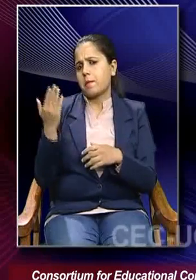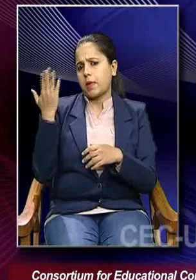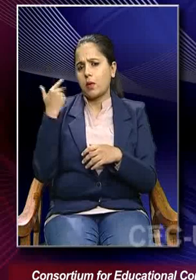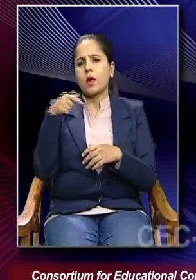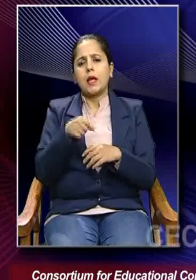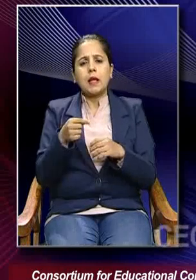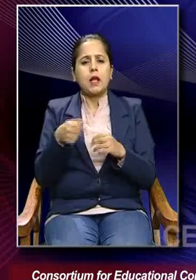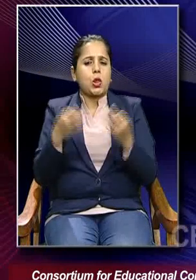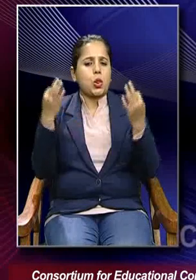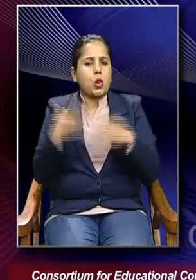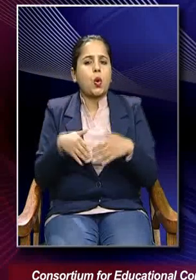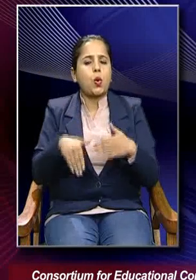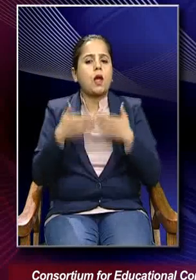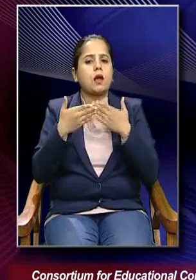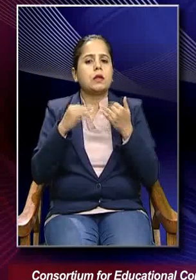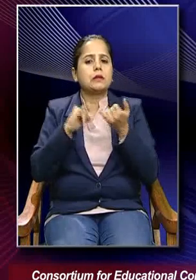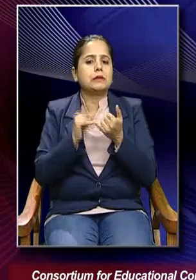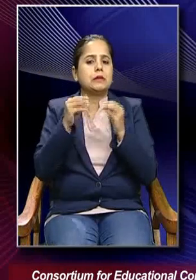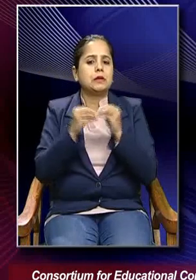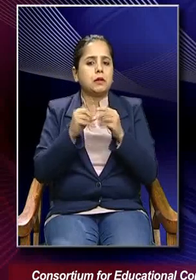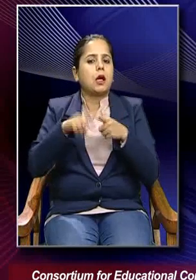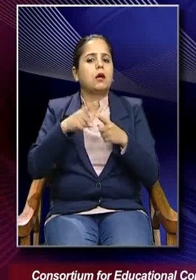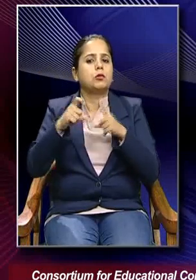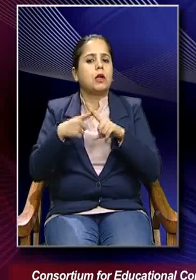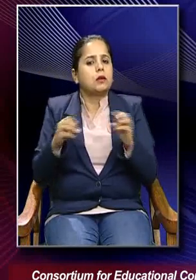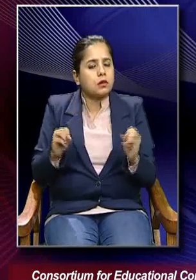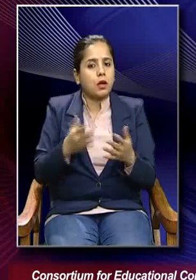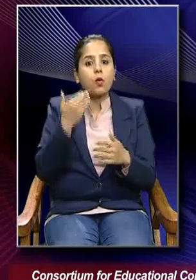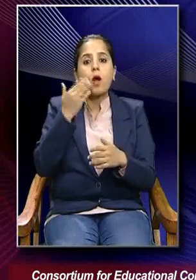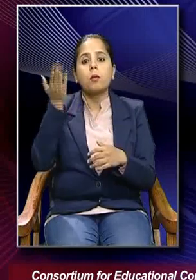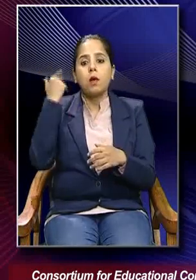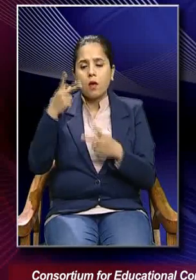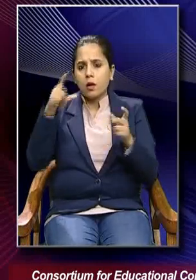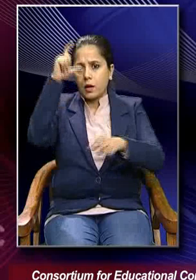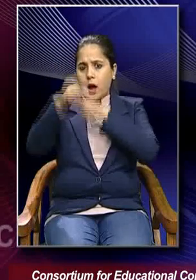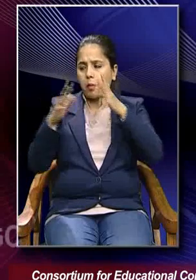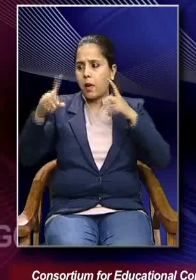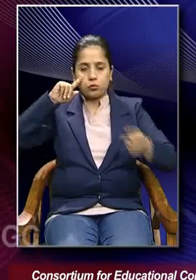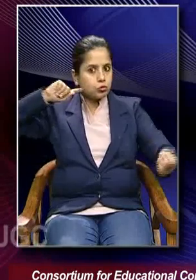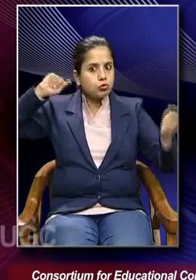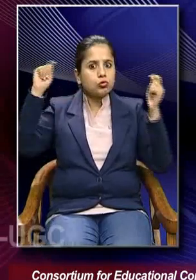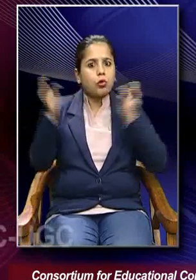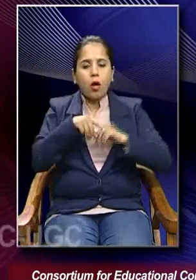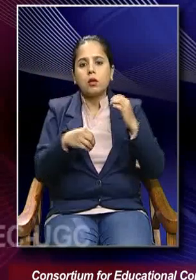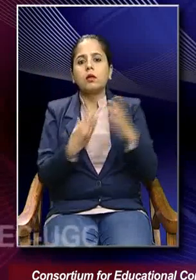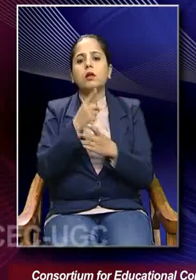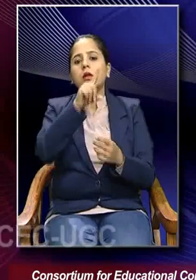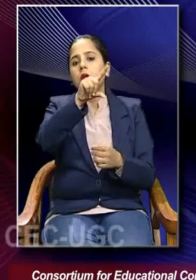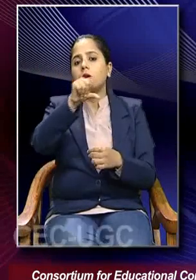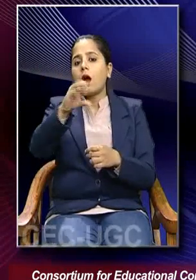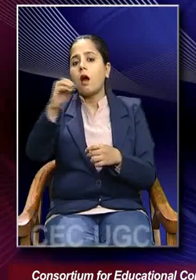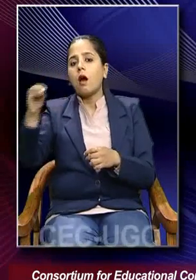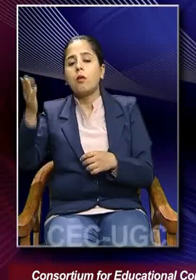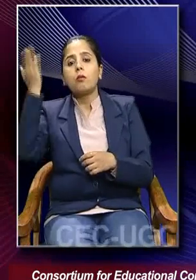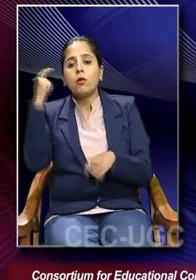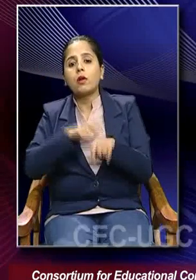young discipline, because it emerged at the time of Industrial Revolution in the early 19th century. So